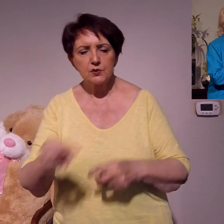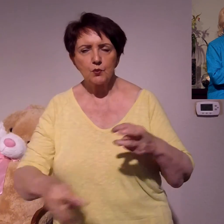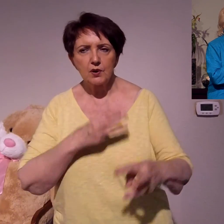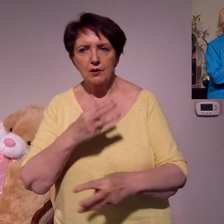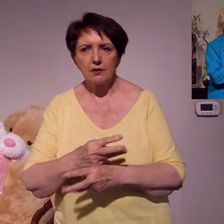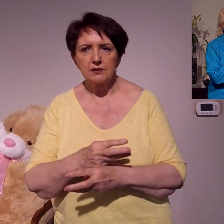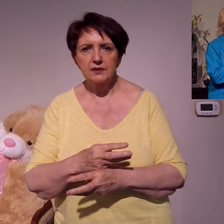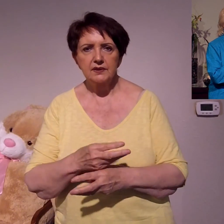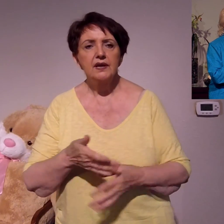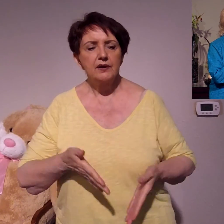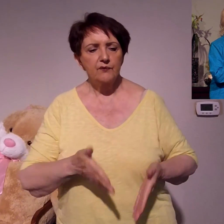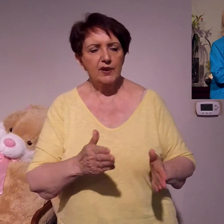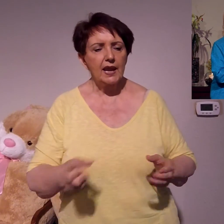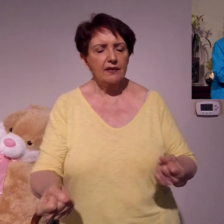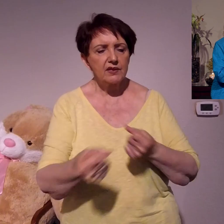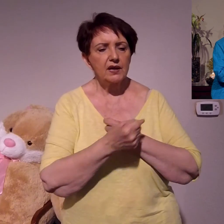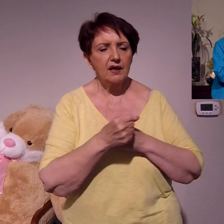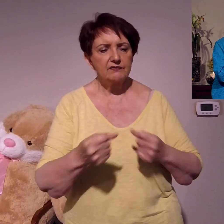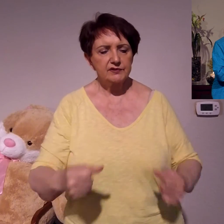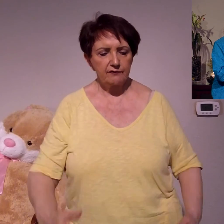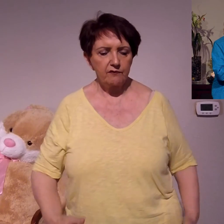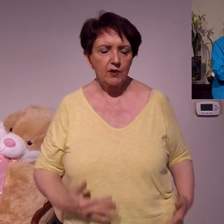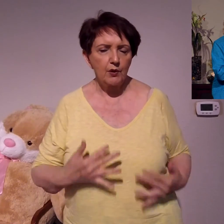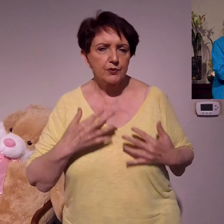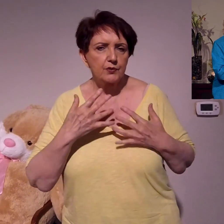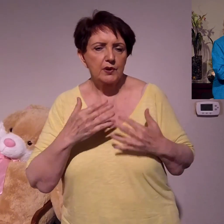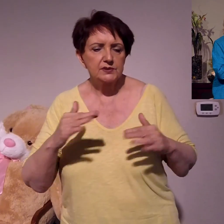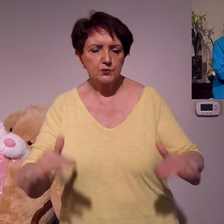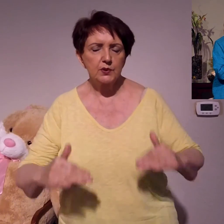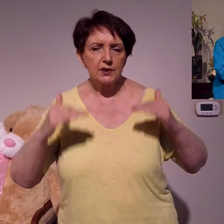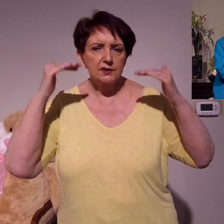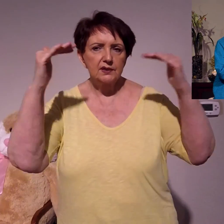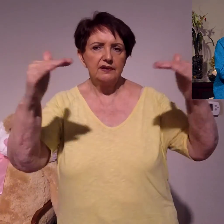wherever on a digital clock, I say, I love you, Karen Fry.